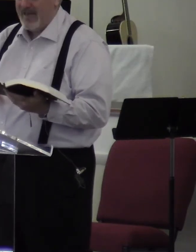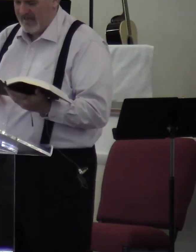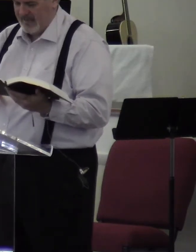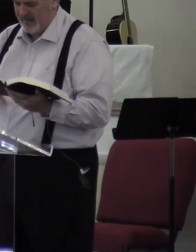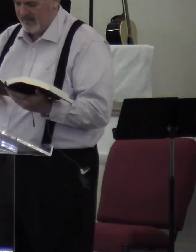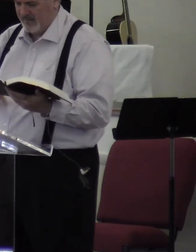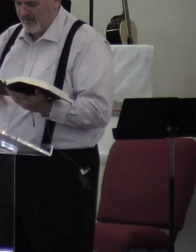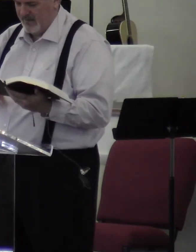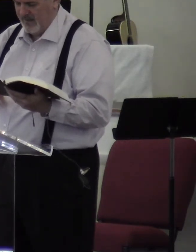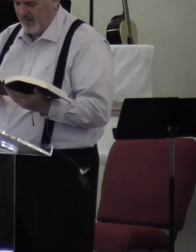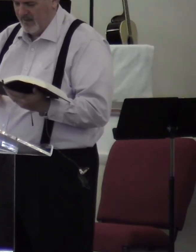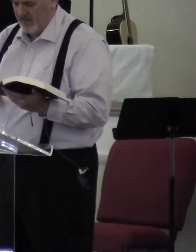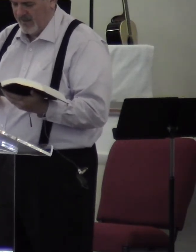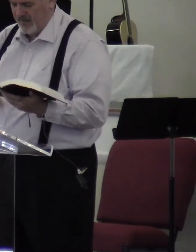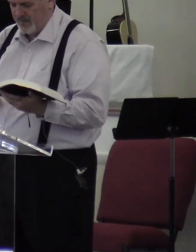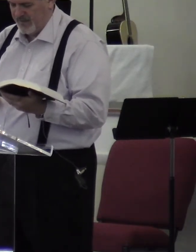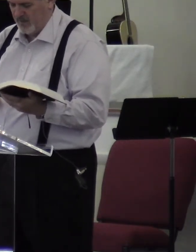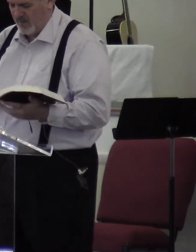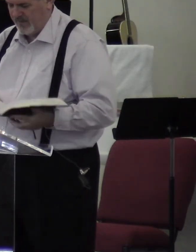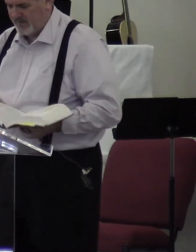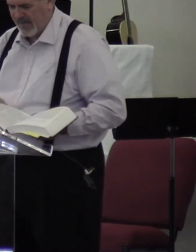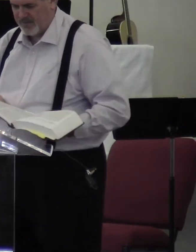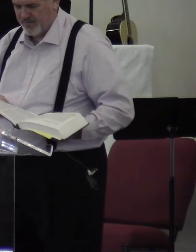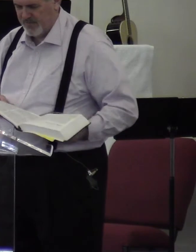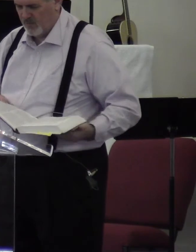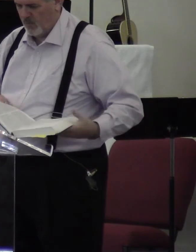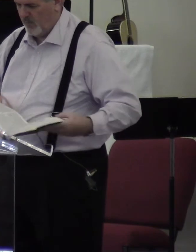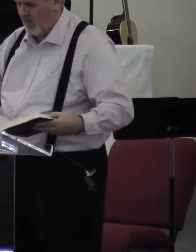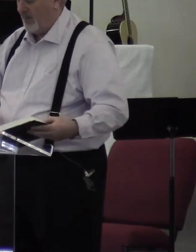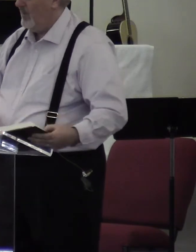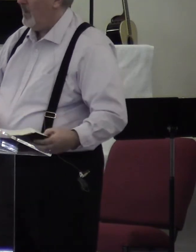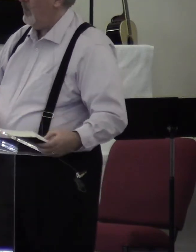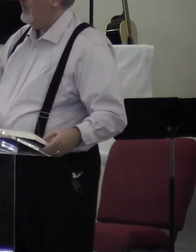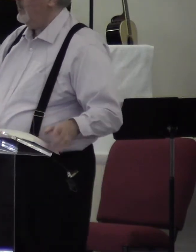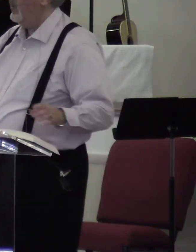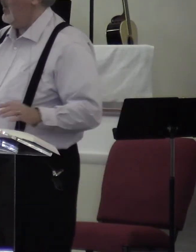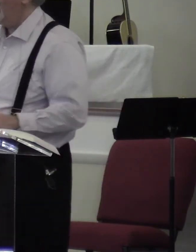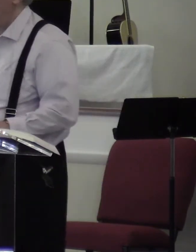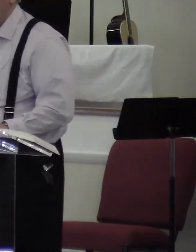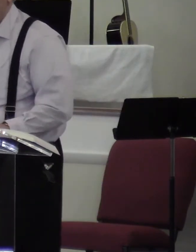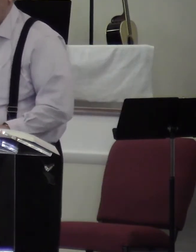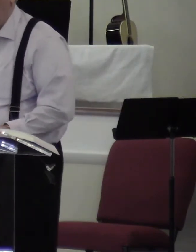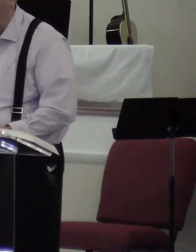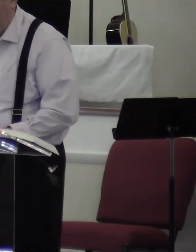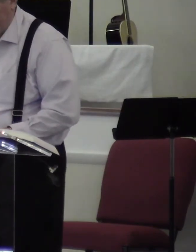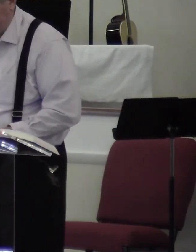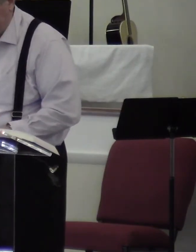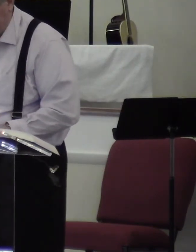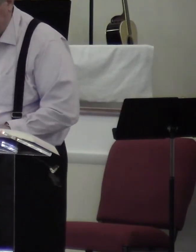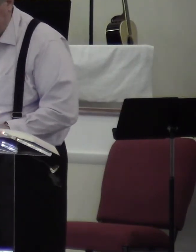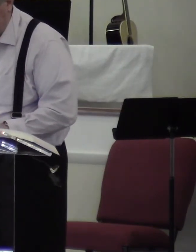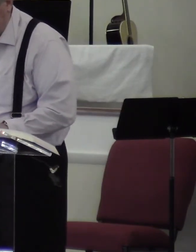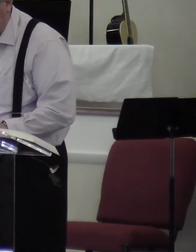this mean?" But others said, "Well, these guys are filled with wine." Well, they were filled with wine, but it was new